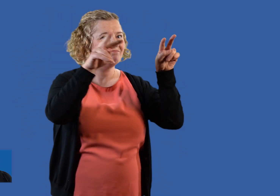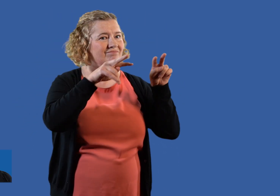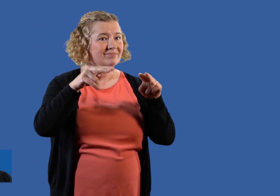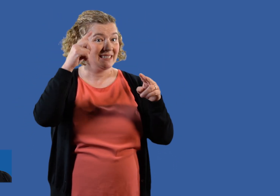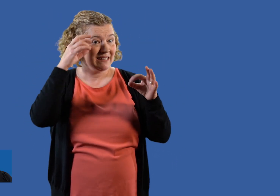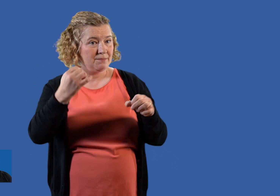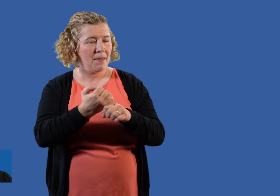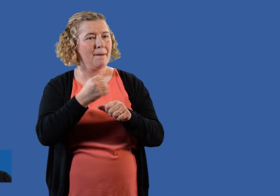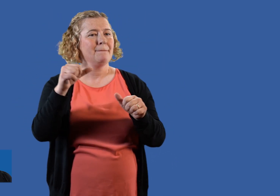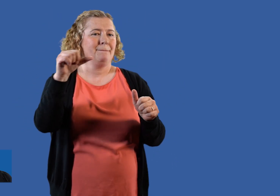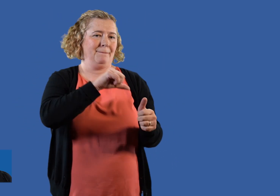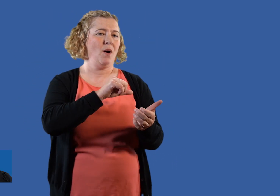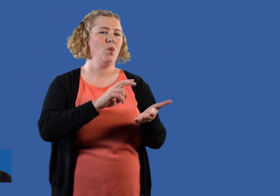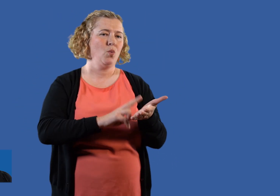normal.